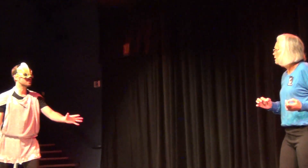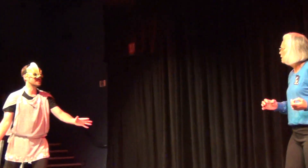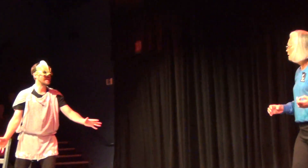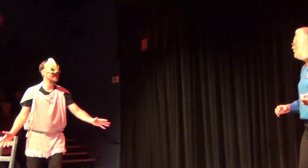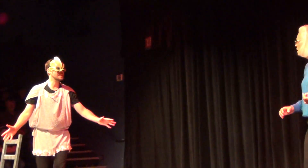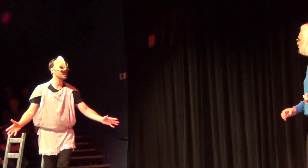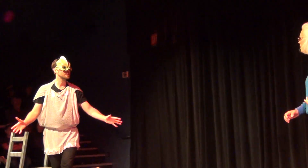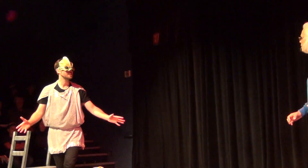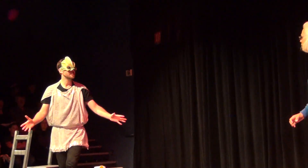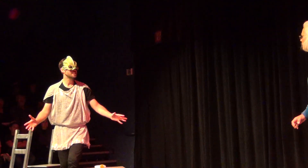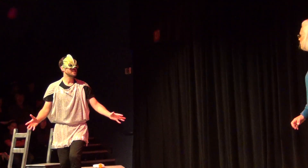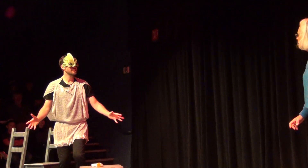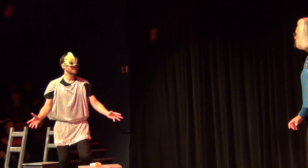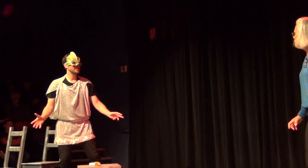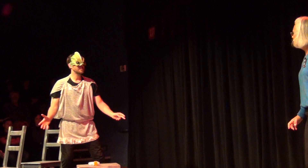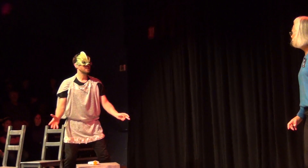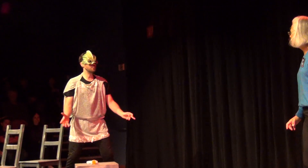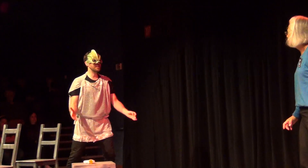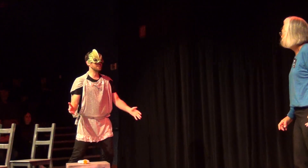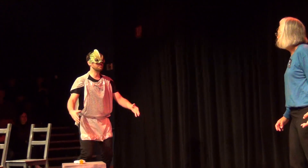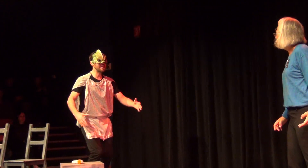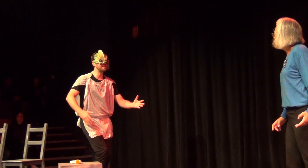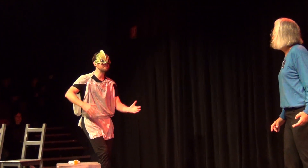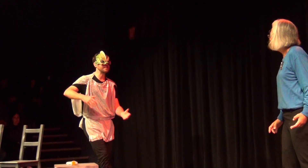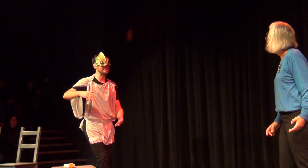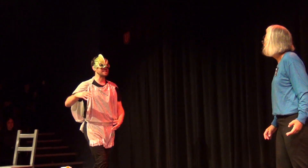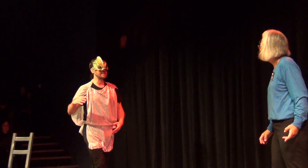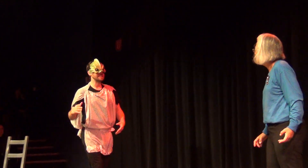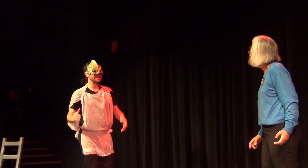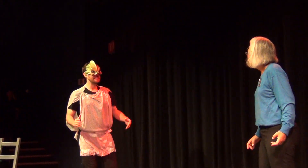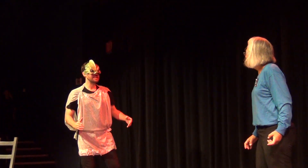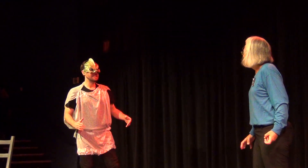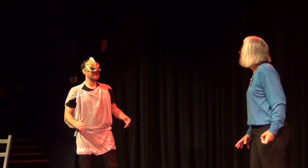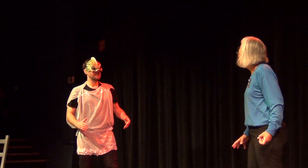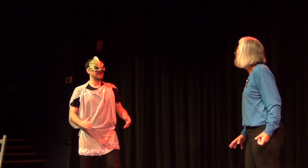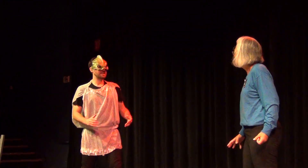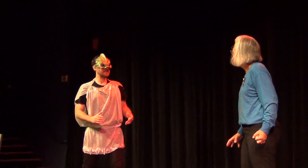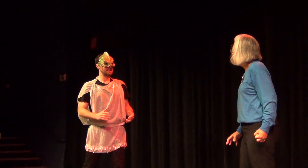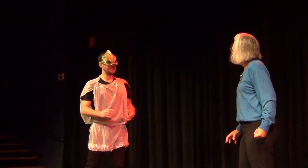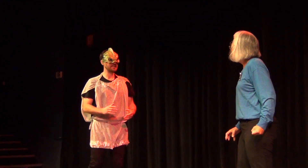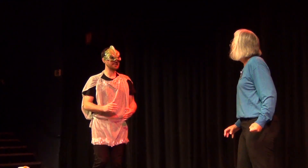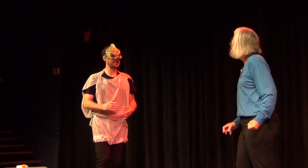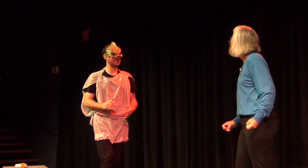Will you stay here? Will you marry me?